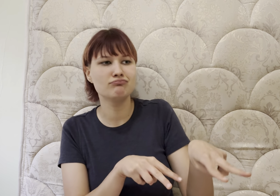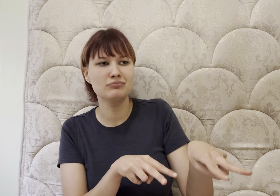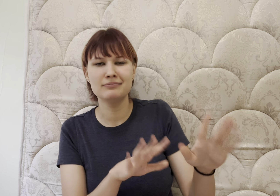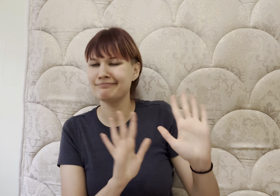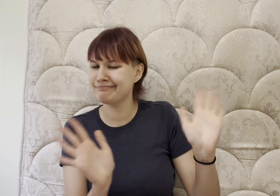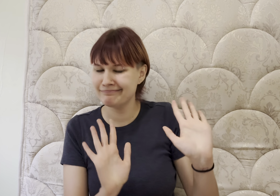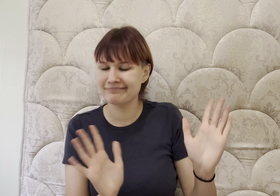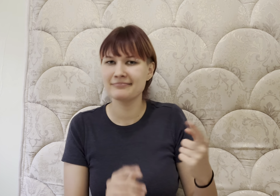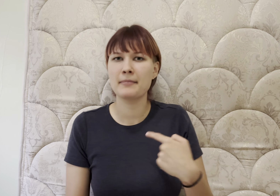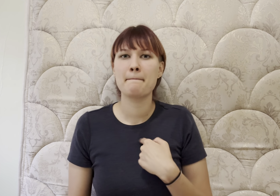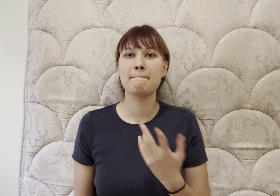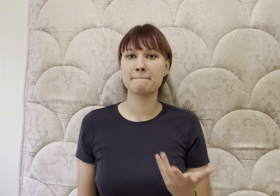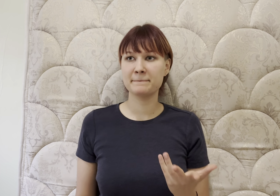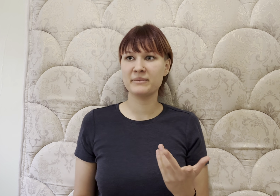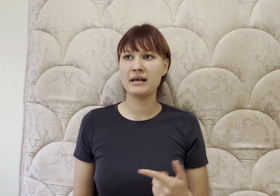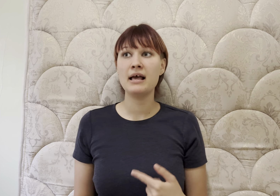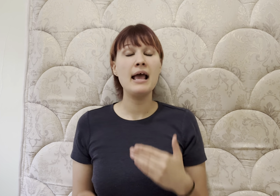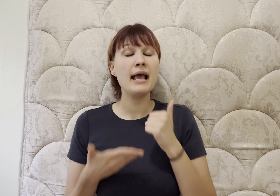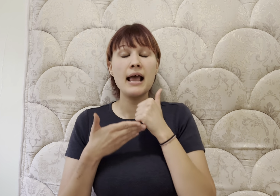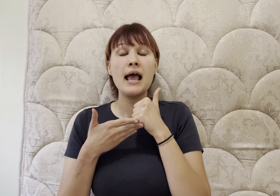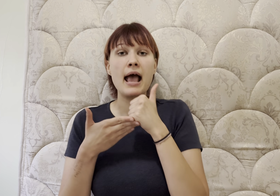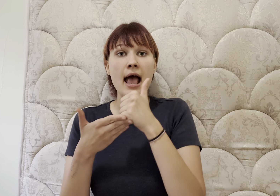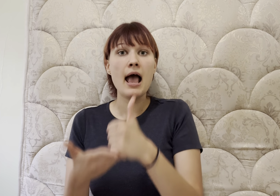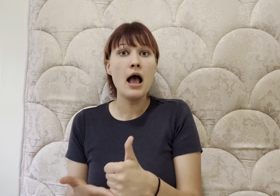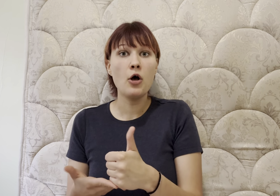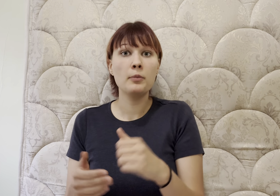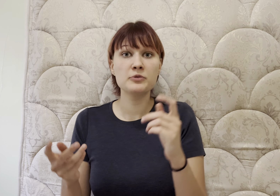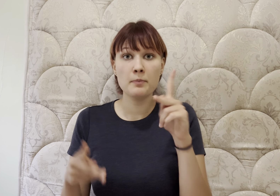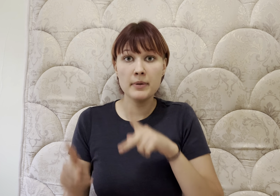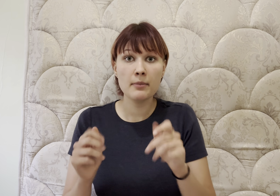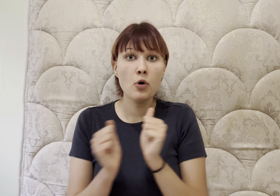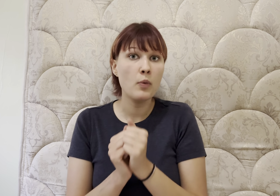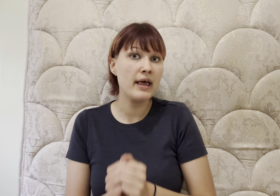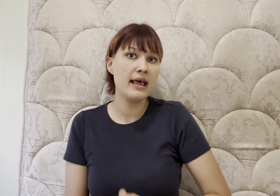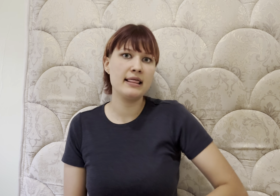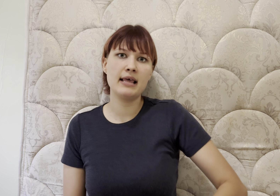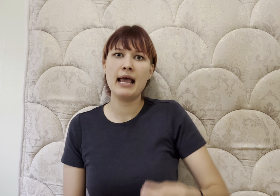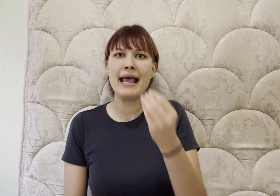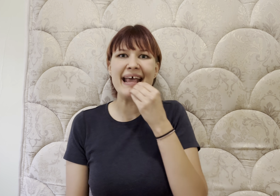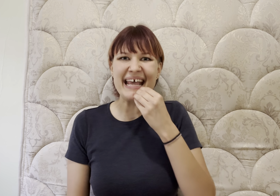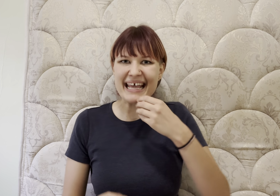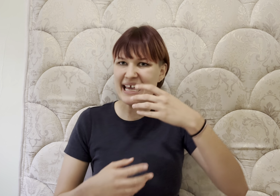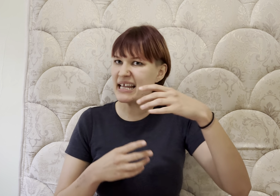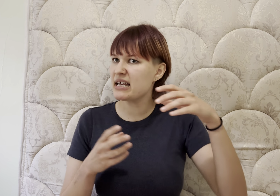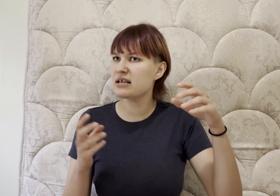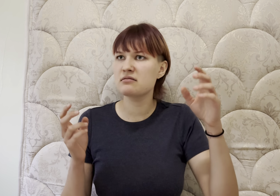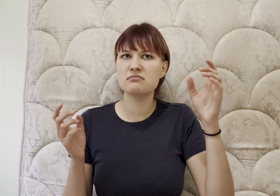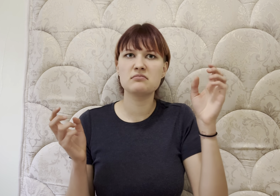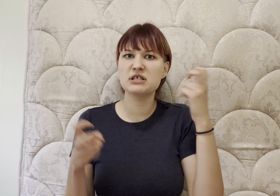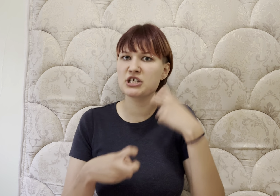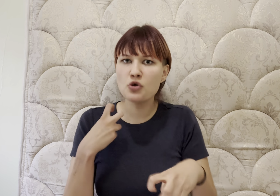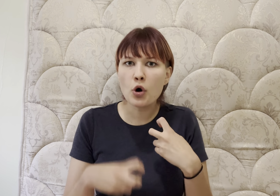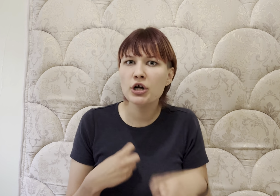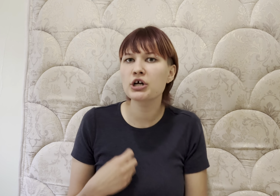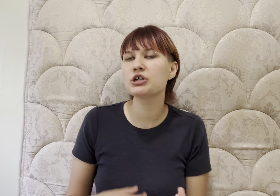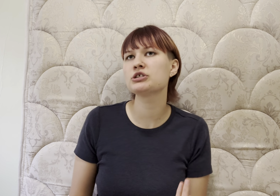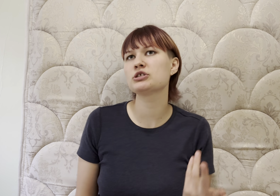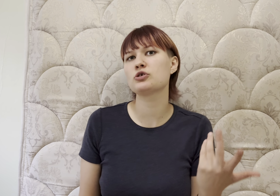makes psychotherapy effective? Is it important to see someone who has a MD over a PhD,